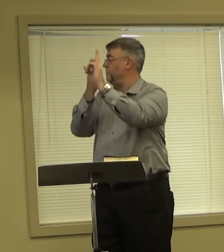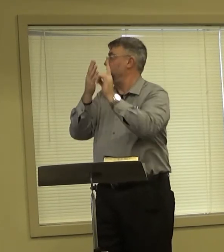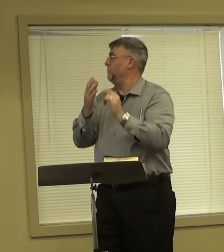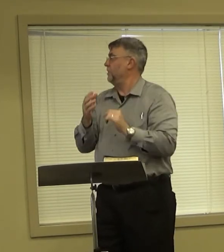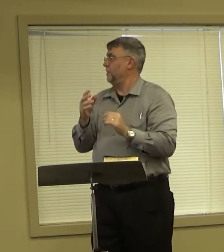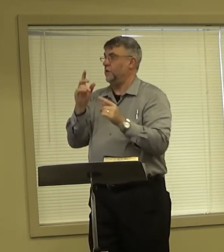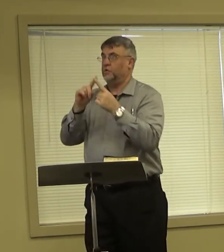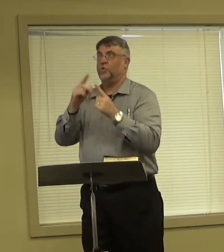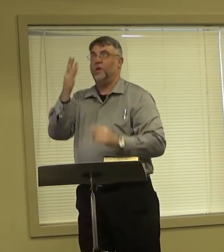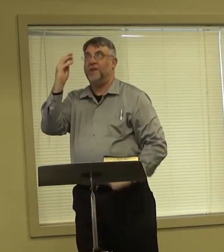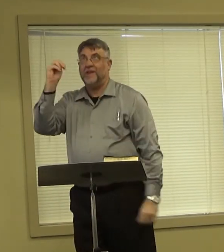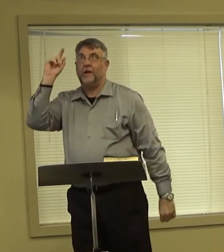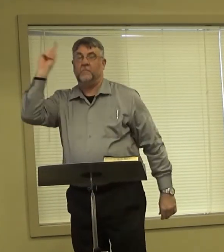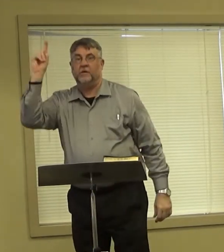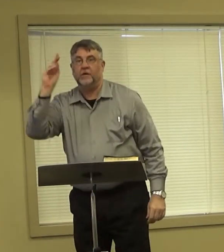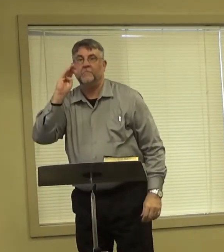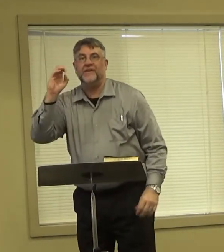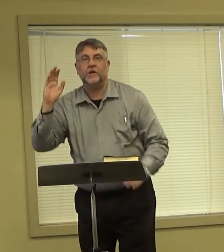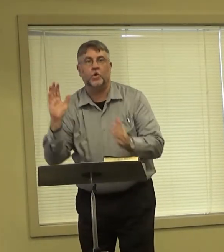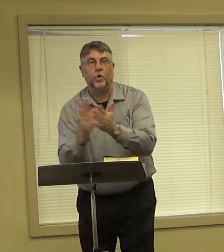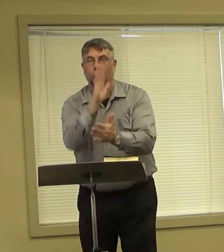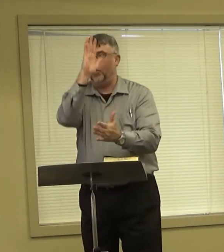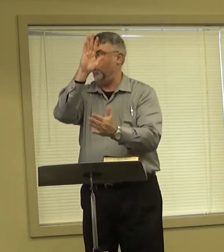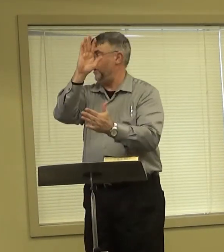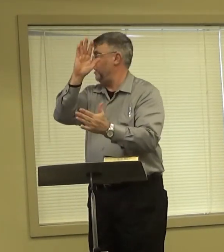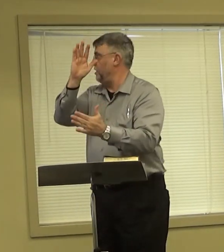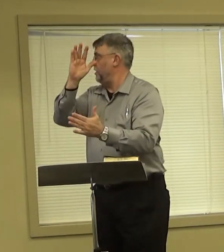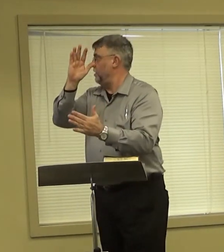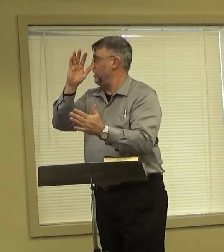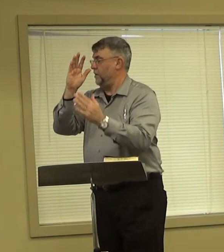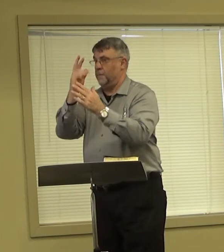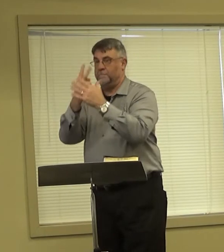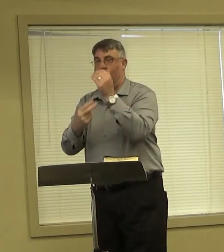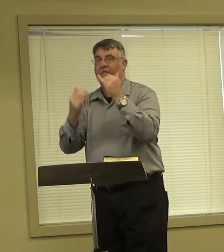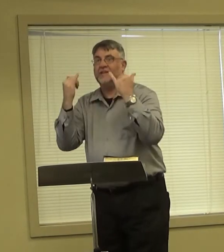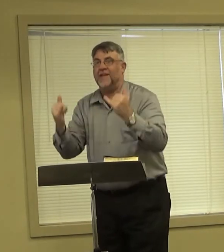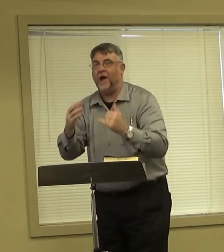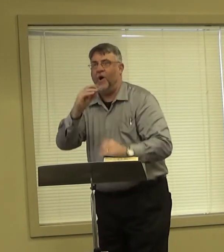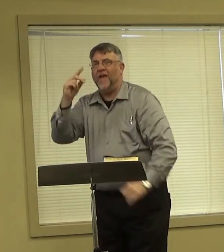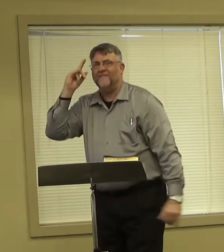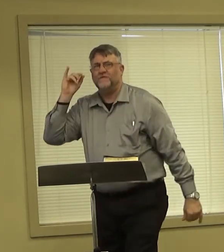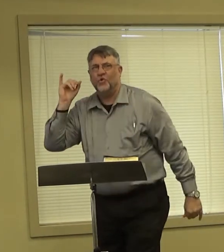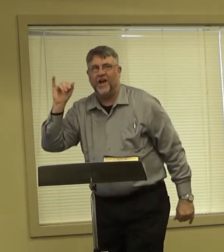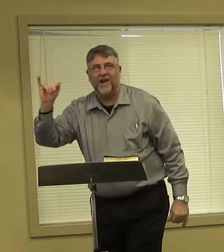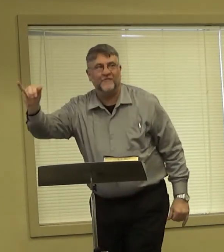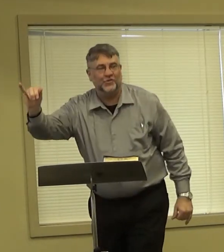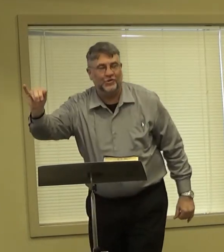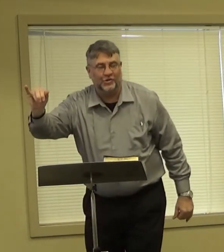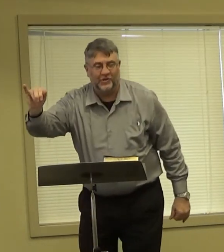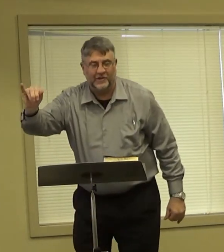Christ. To him be the glory, from now and forever.